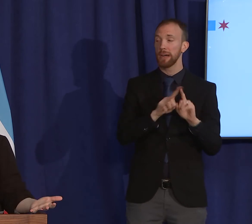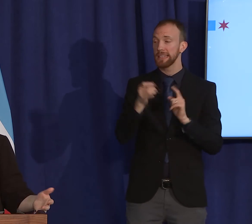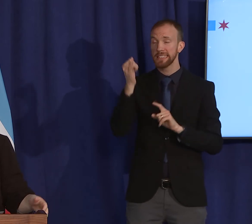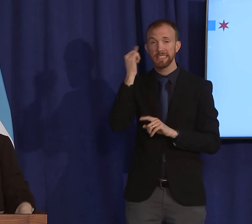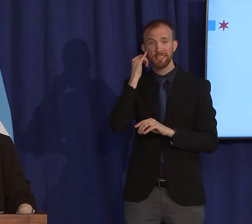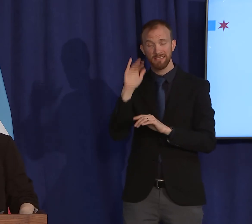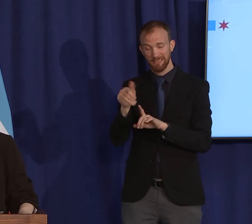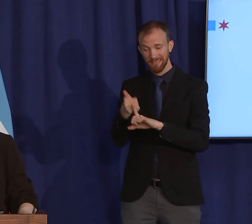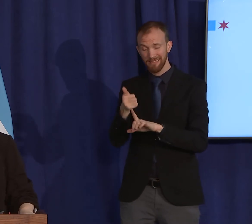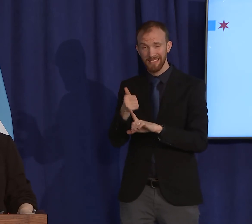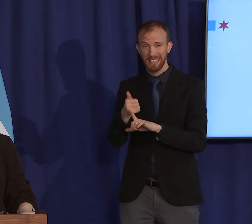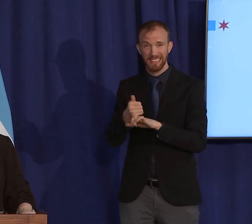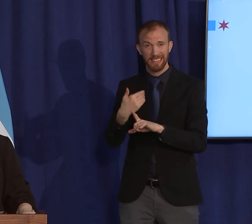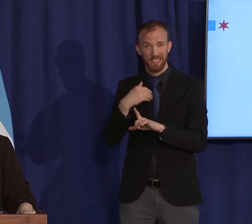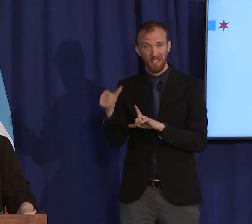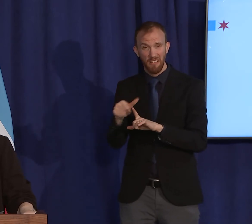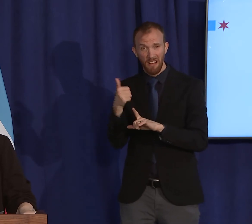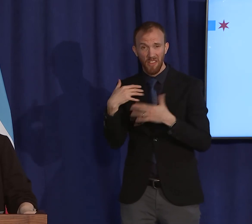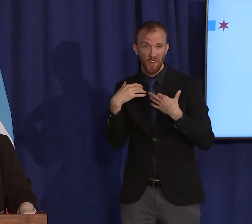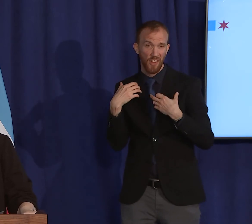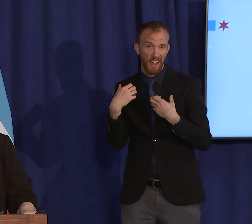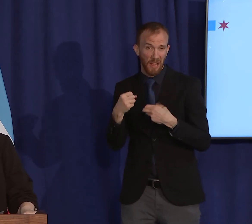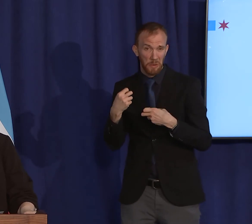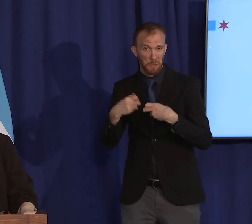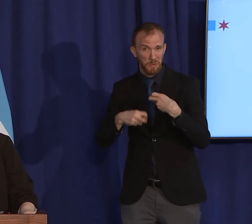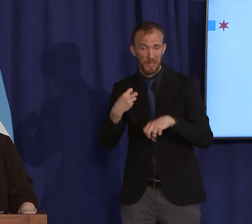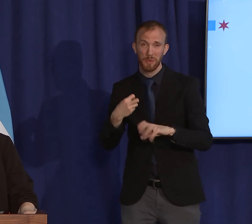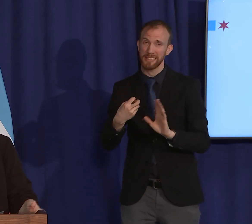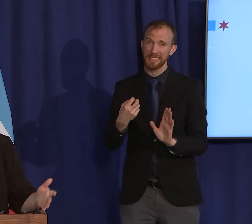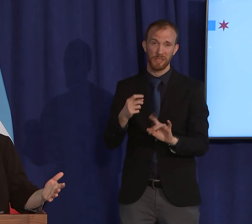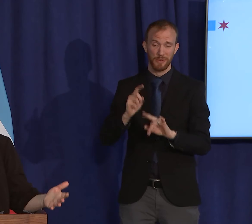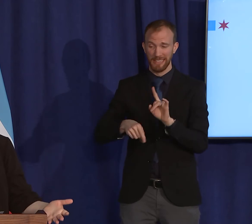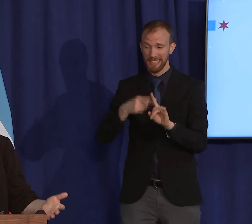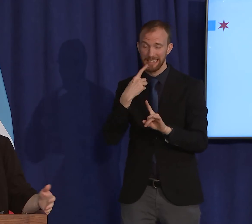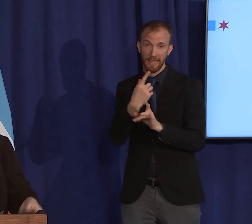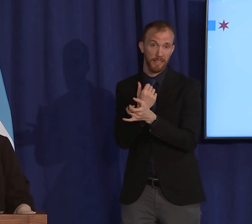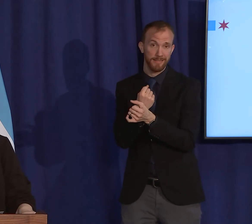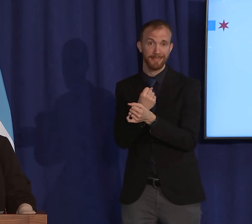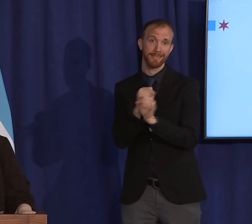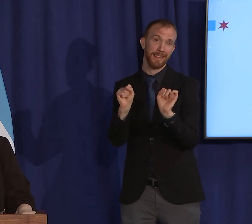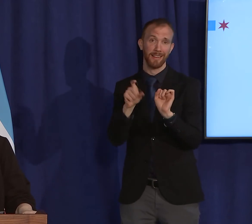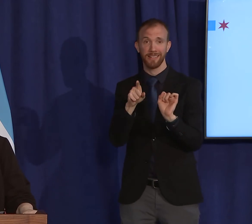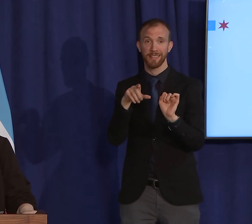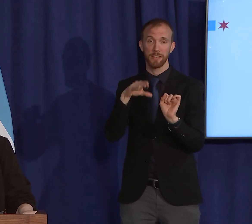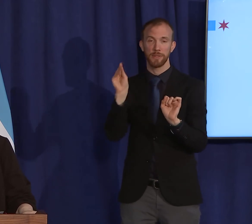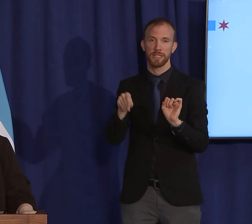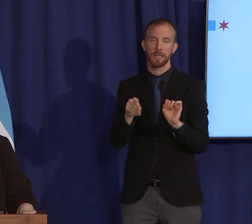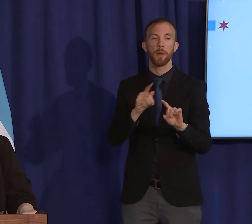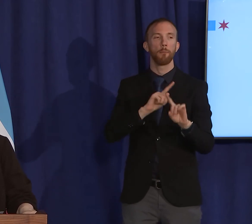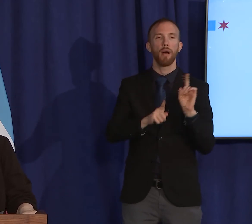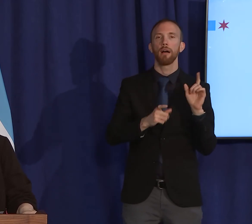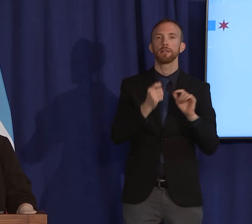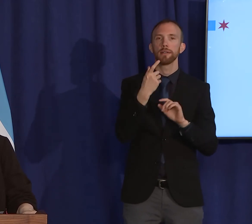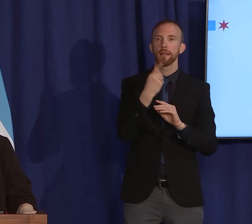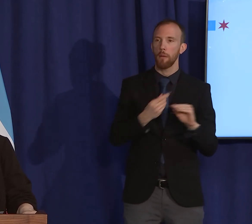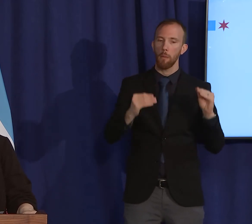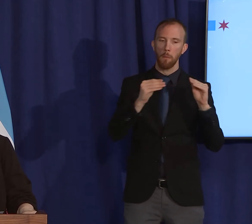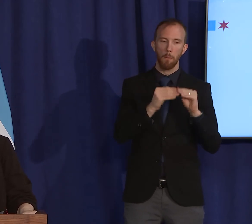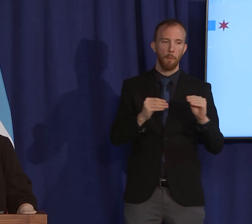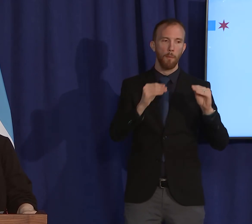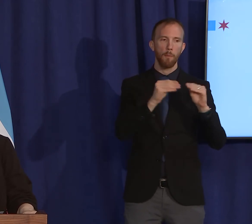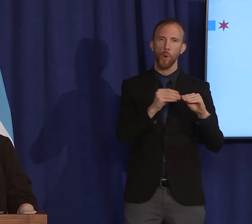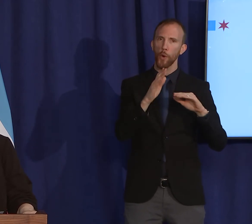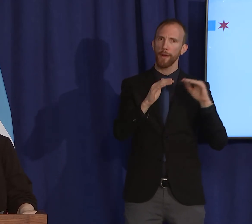conditions, you can never sort of say that 100%. So as more and more adults get vaccinated, the risk for kids is going to continue to go down.